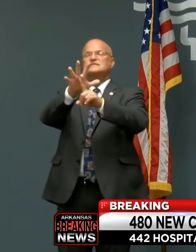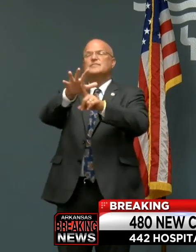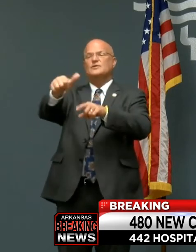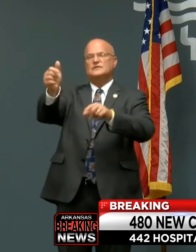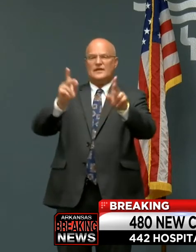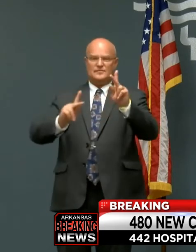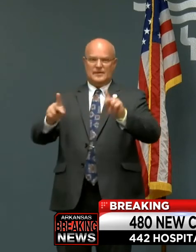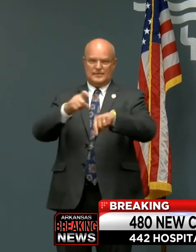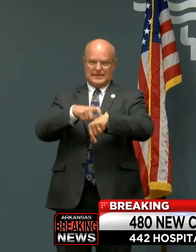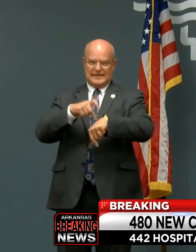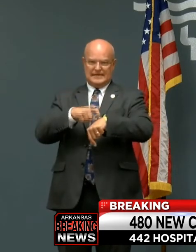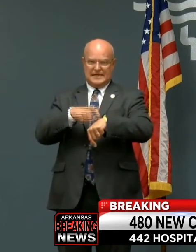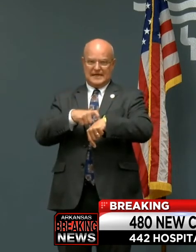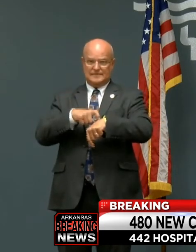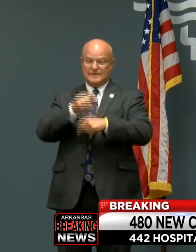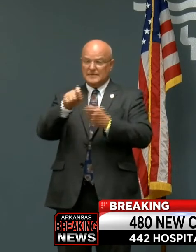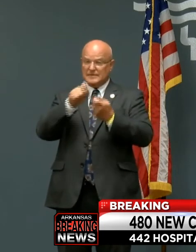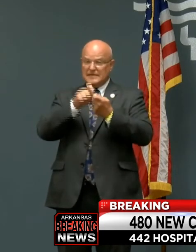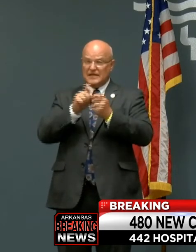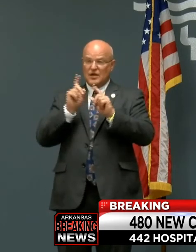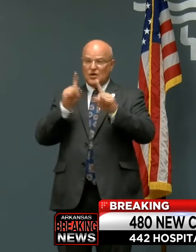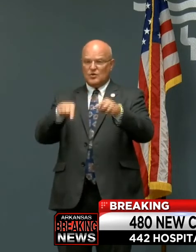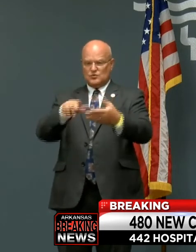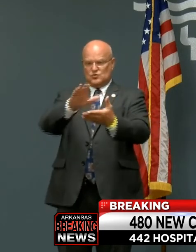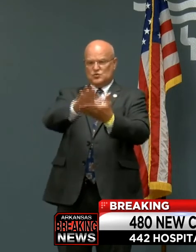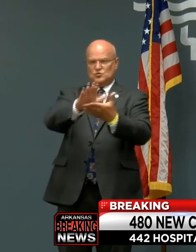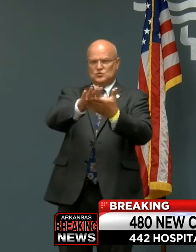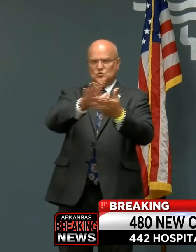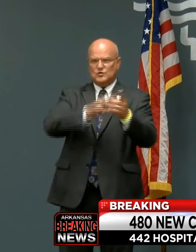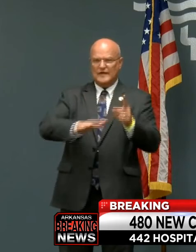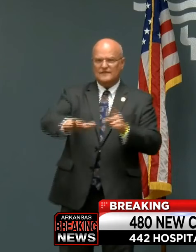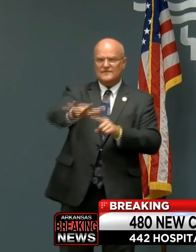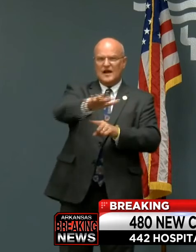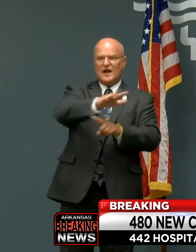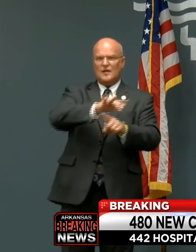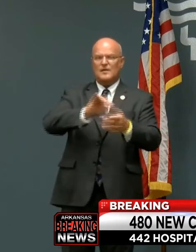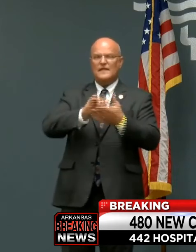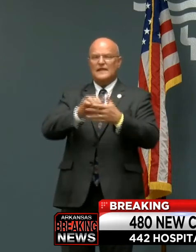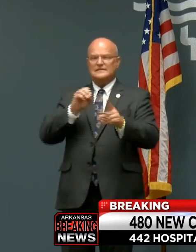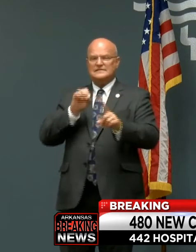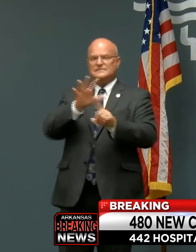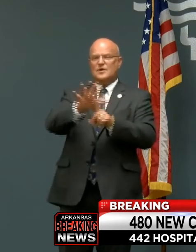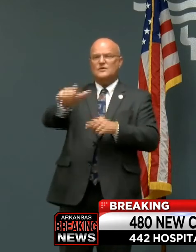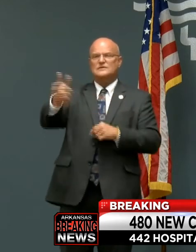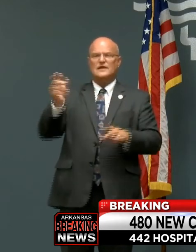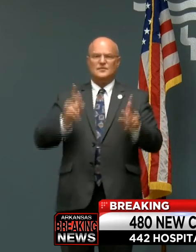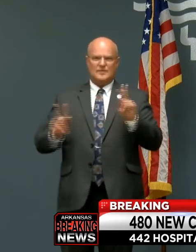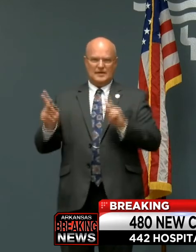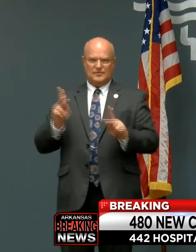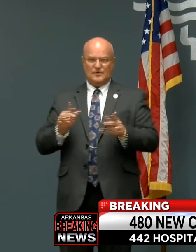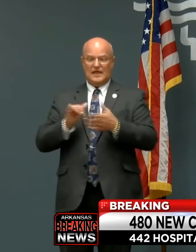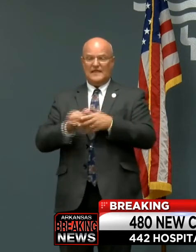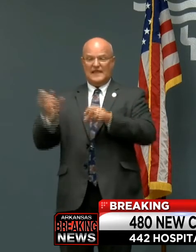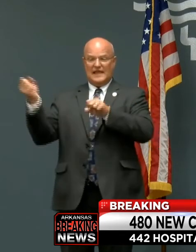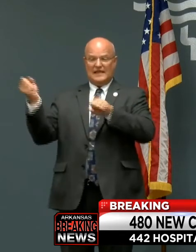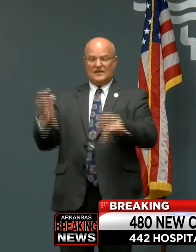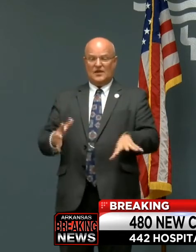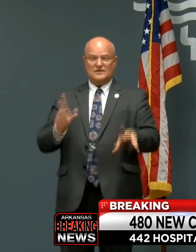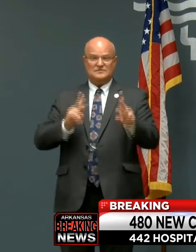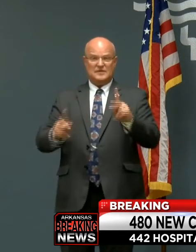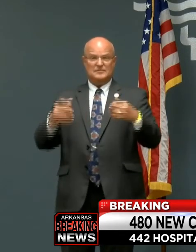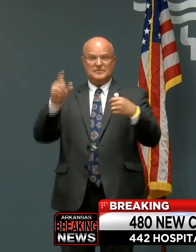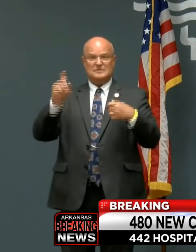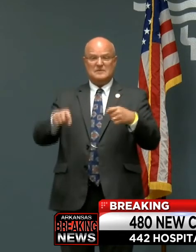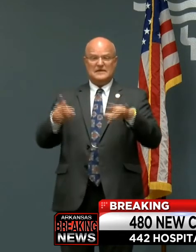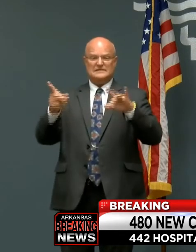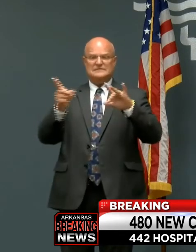during that time, particularly when you're going to a school environment that you could expose others, and that causes them to have